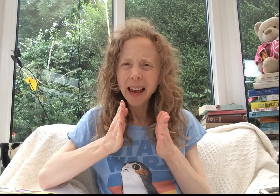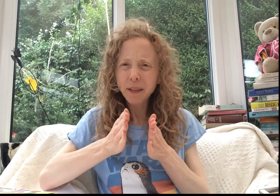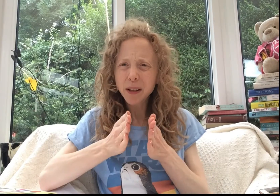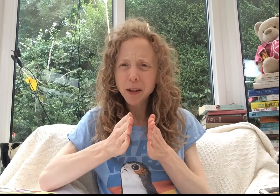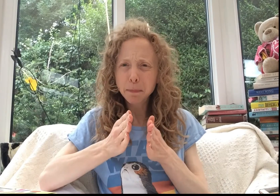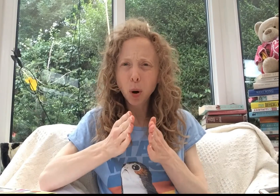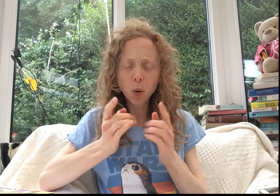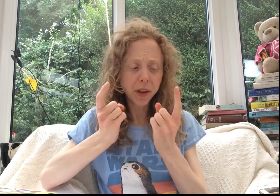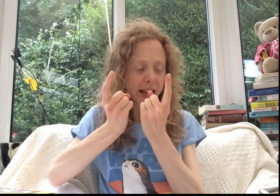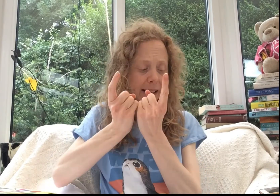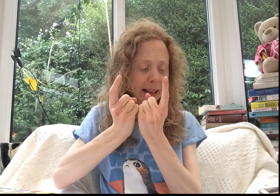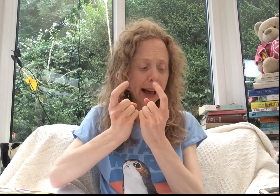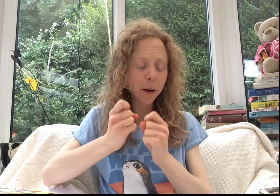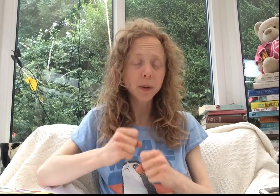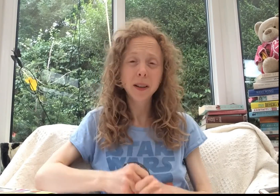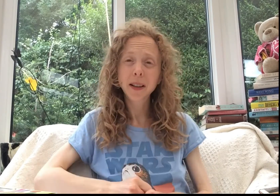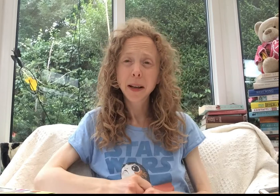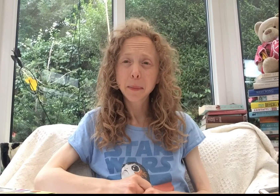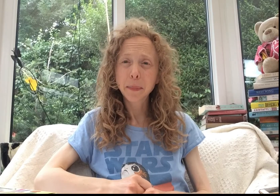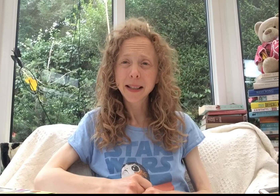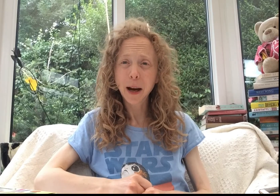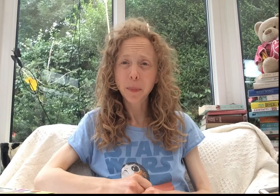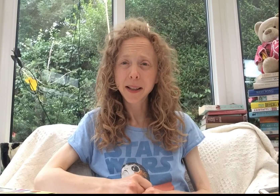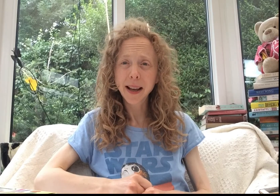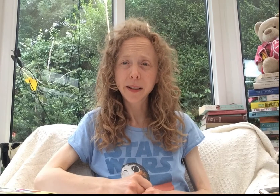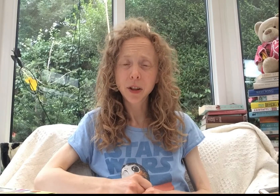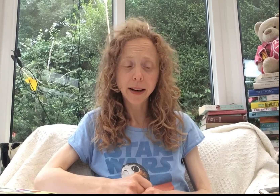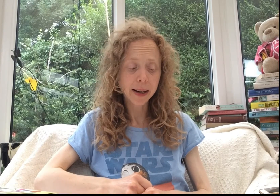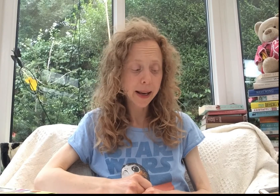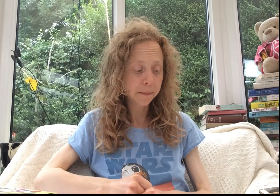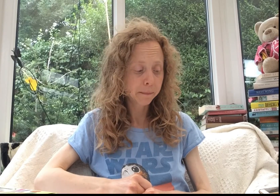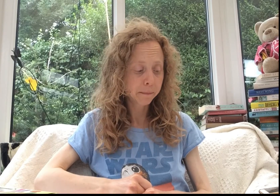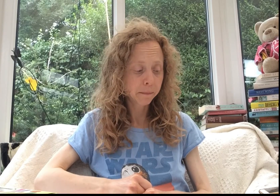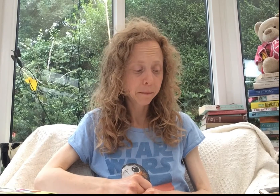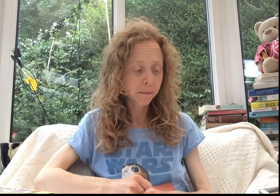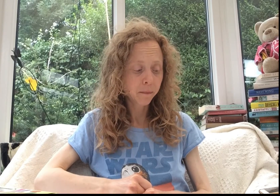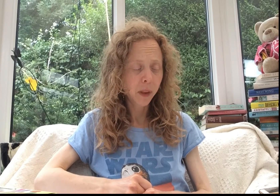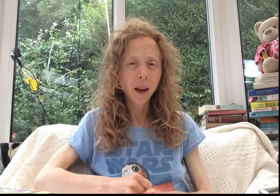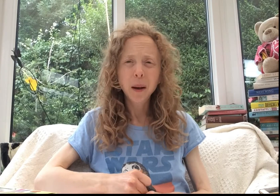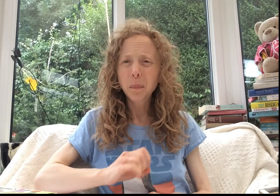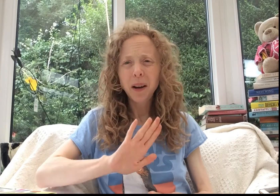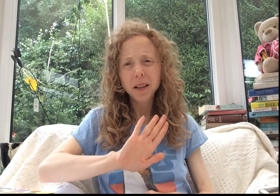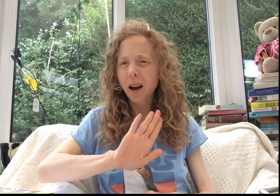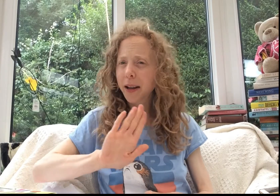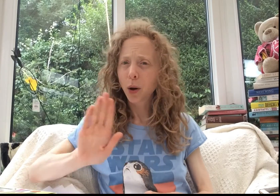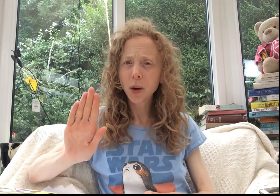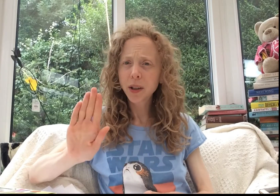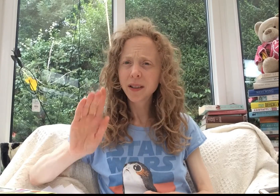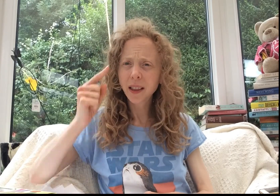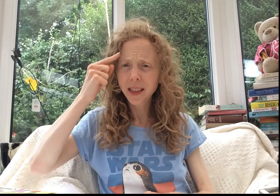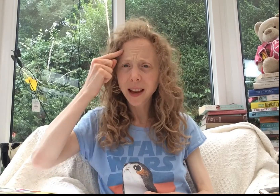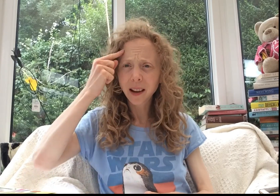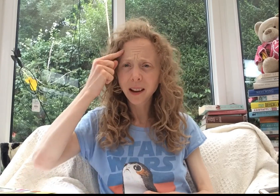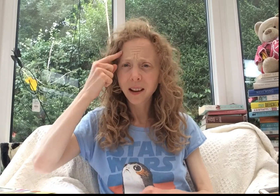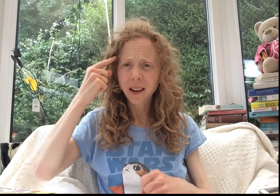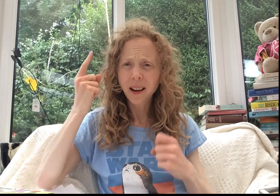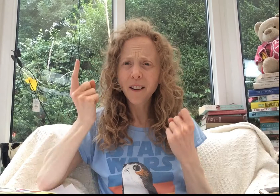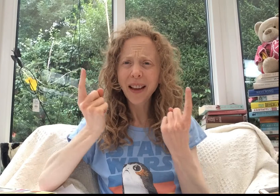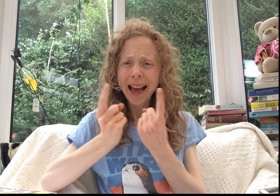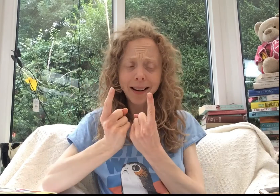Even small things count, Miss Albert said gently. But I couldn't think of